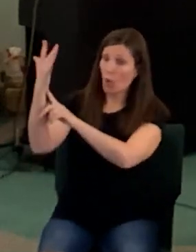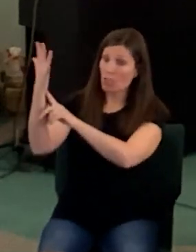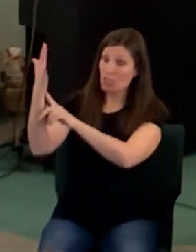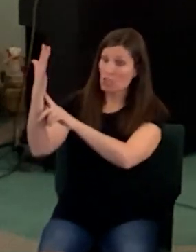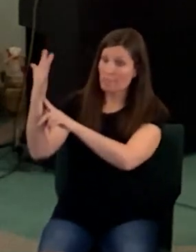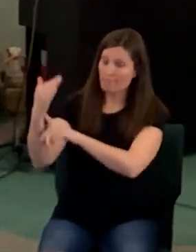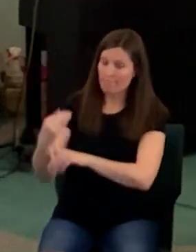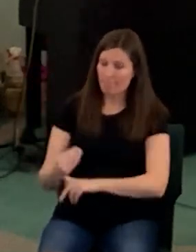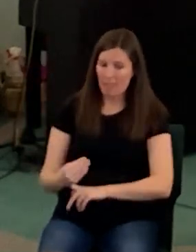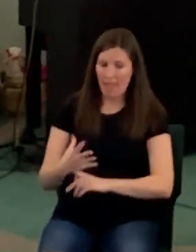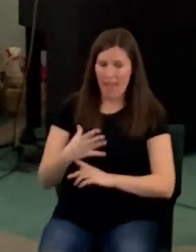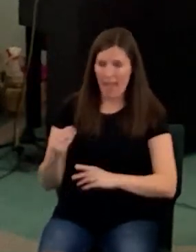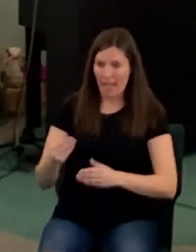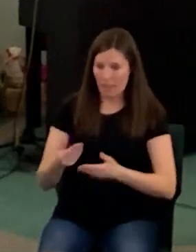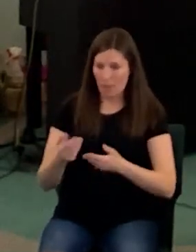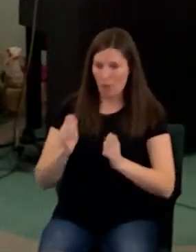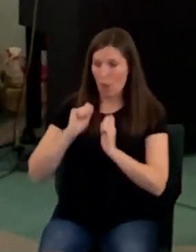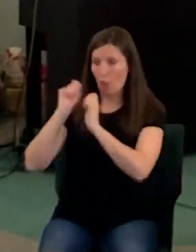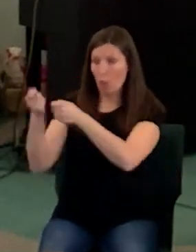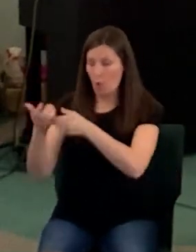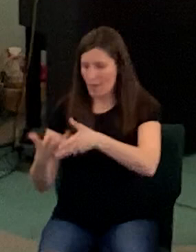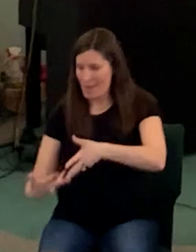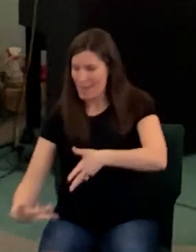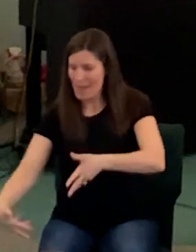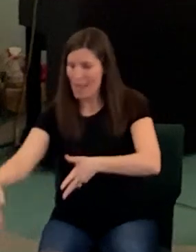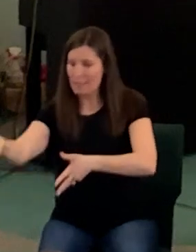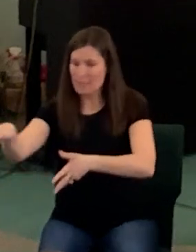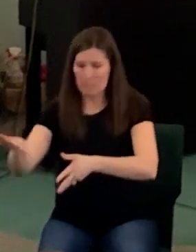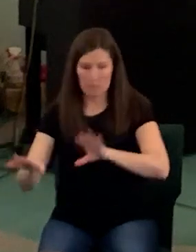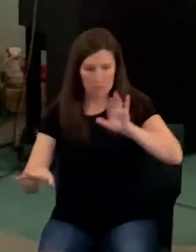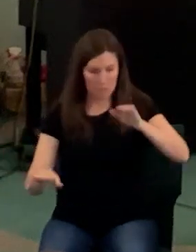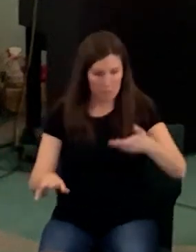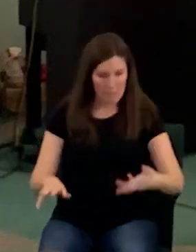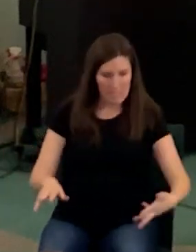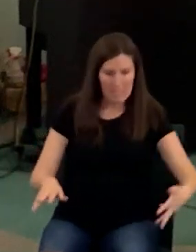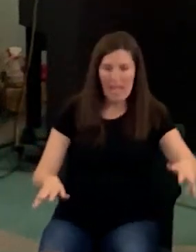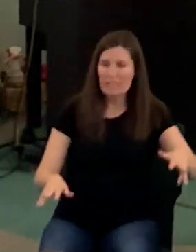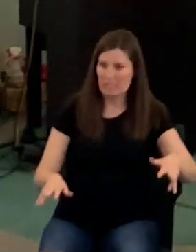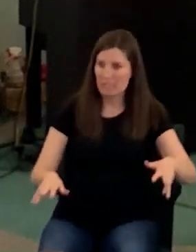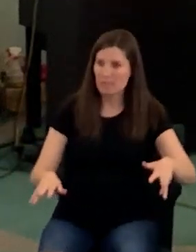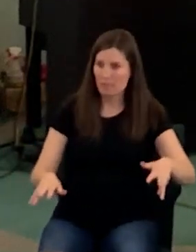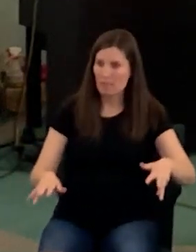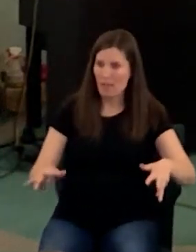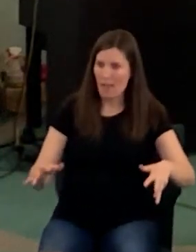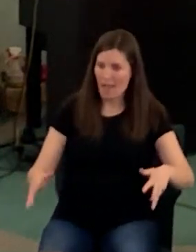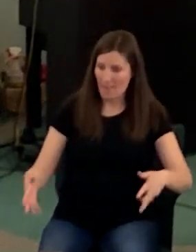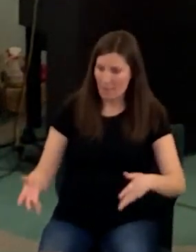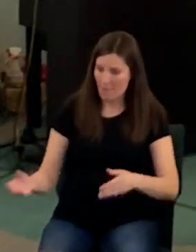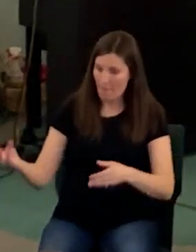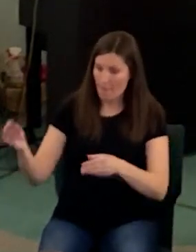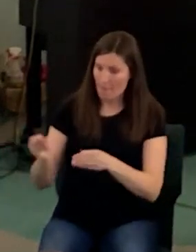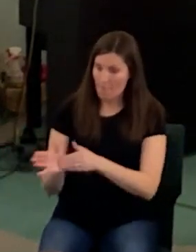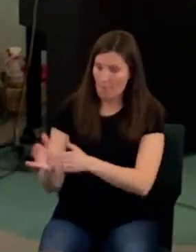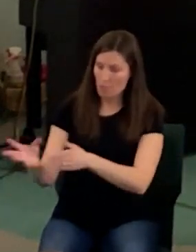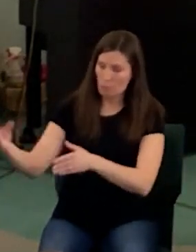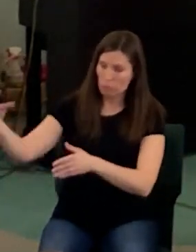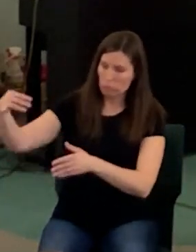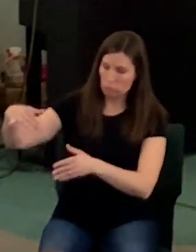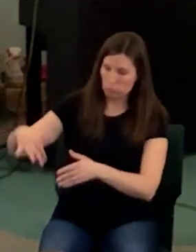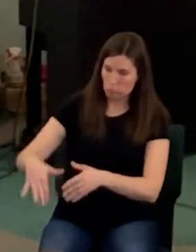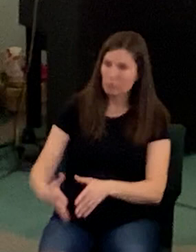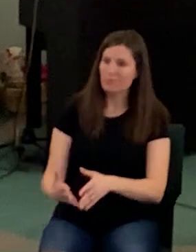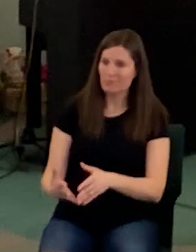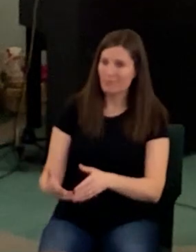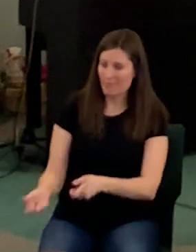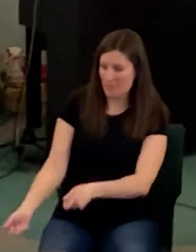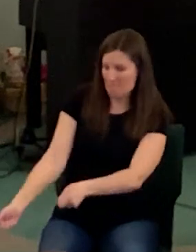on the outside of the net, so you could throw the net out, let it sink, and then you would drag it up and fish, as these guys were